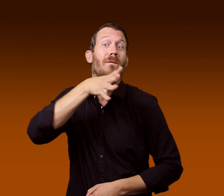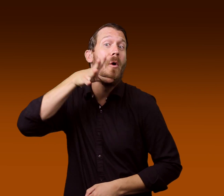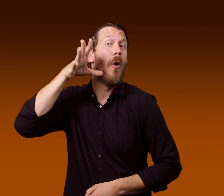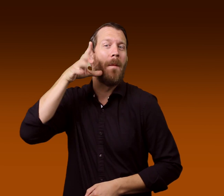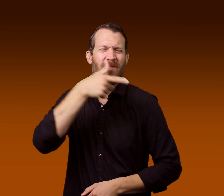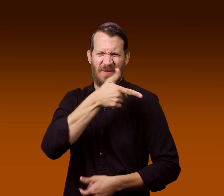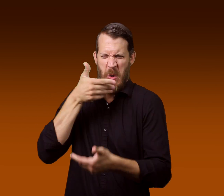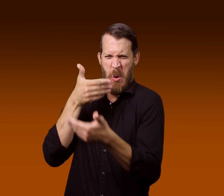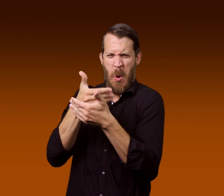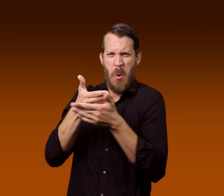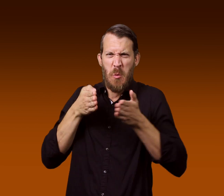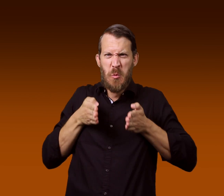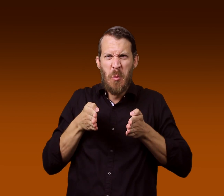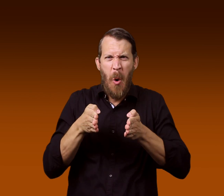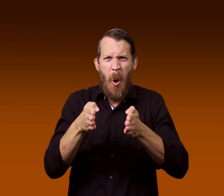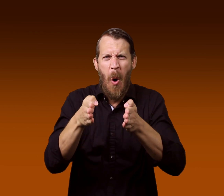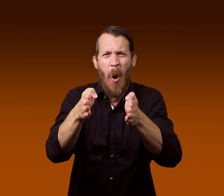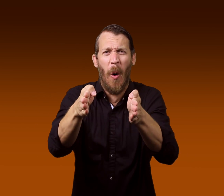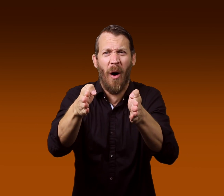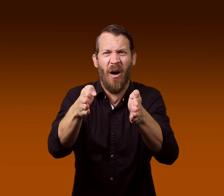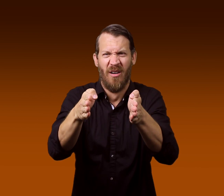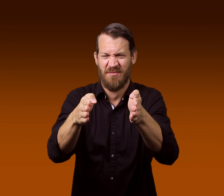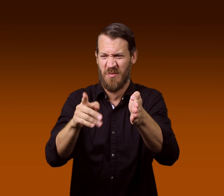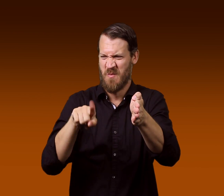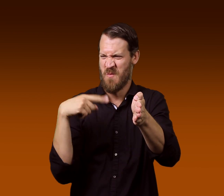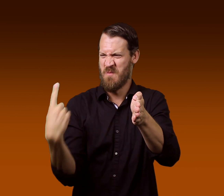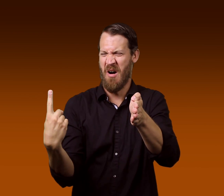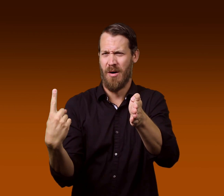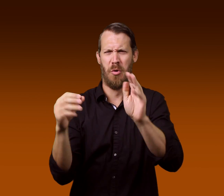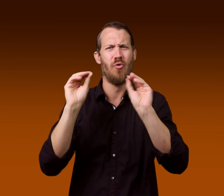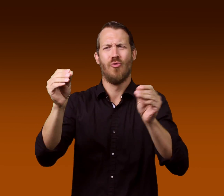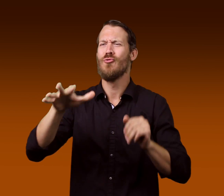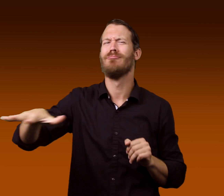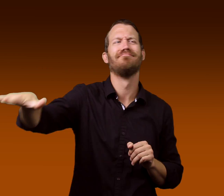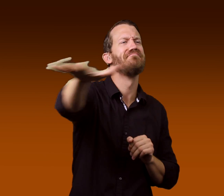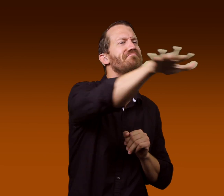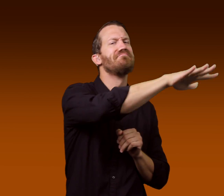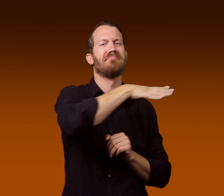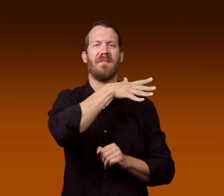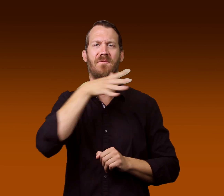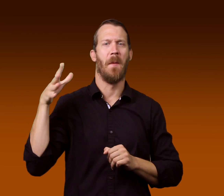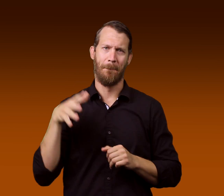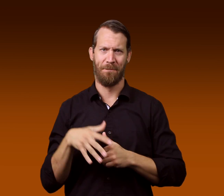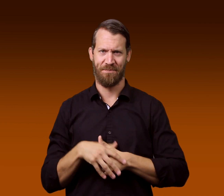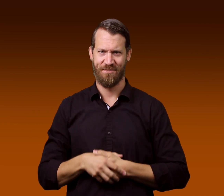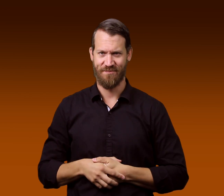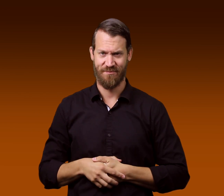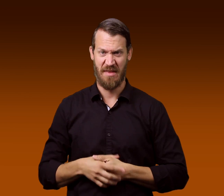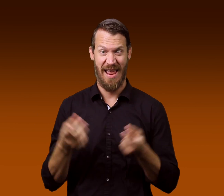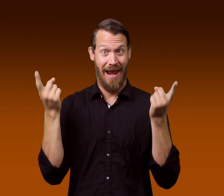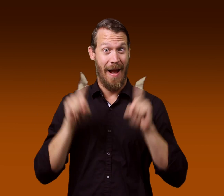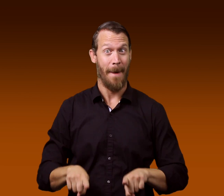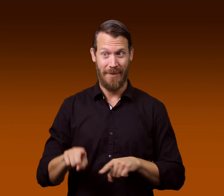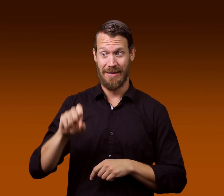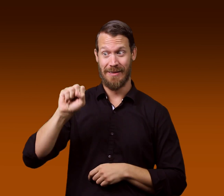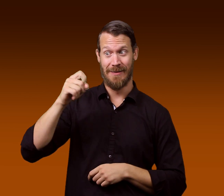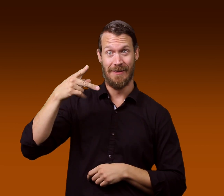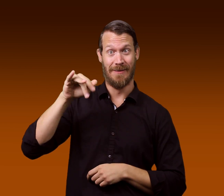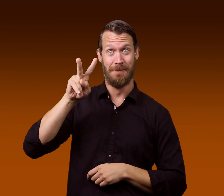Their farm was just down the road, the only other place around.